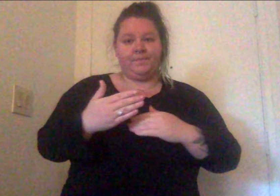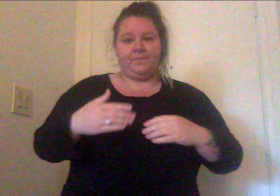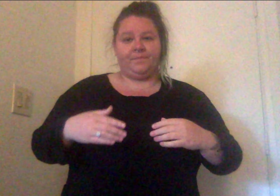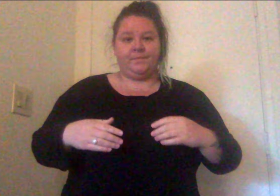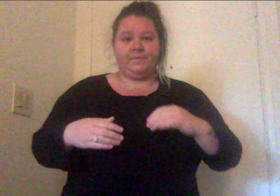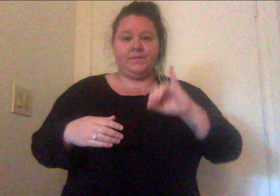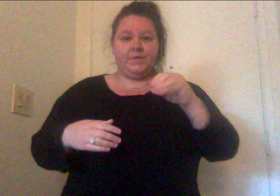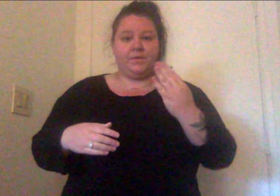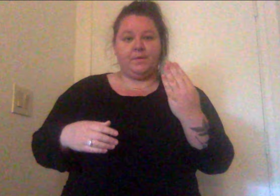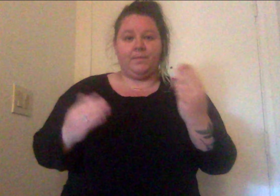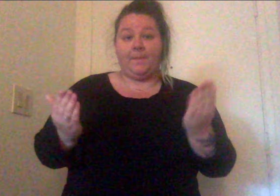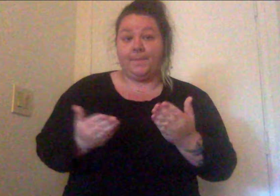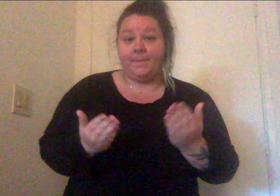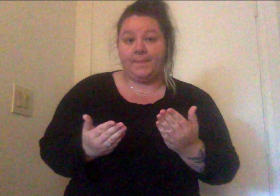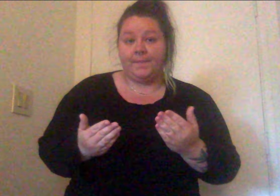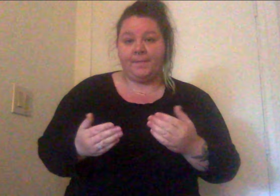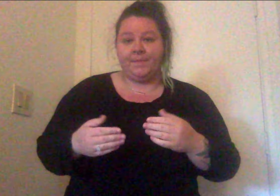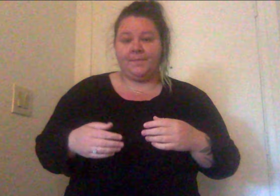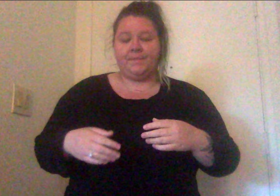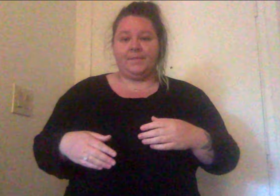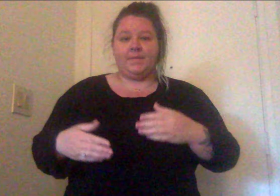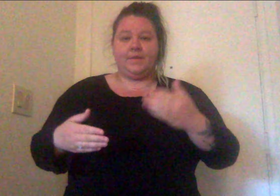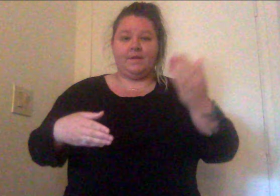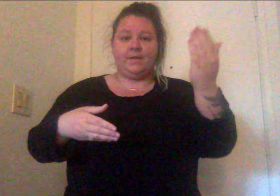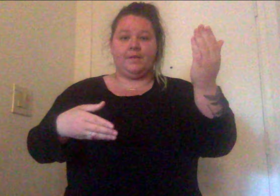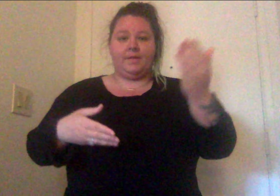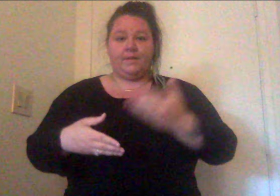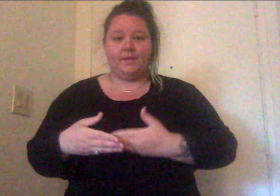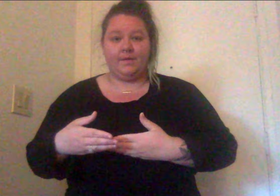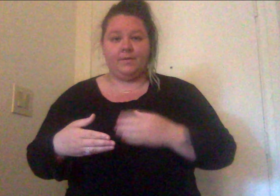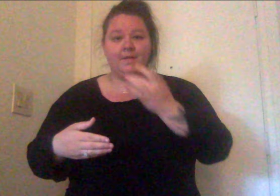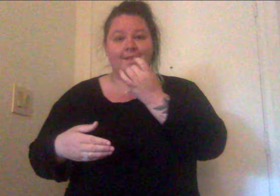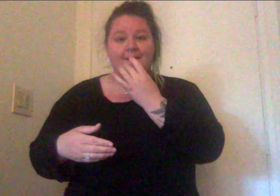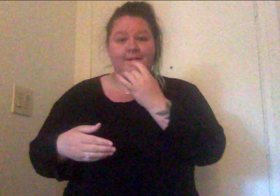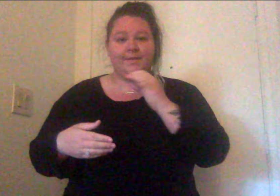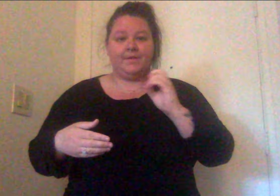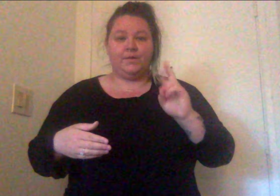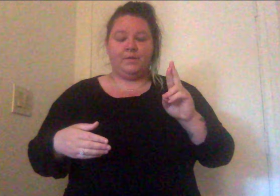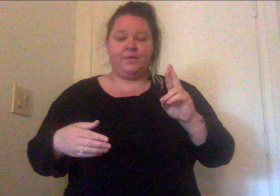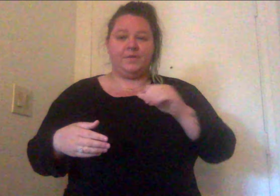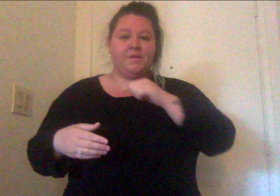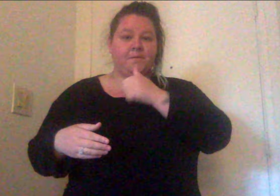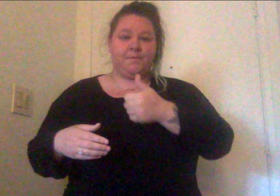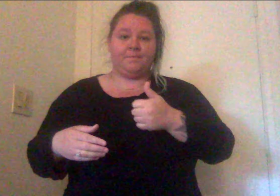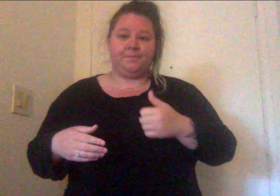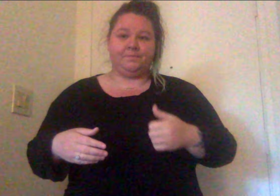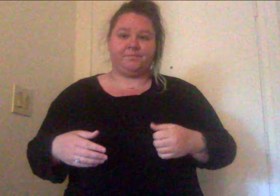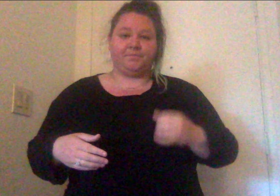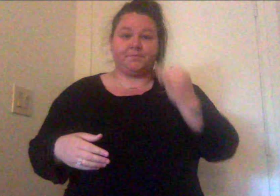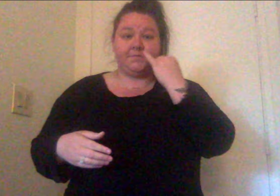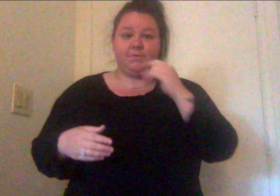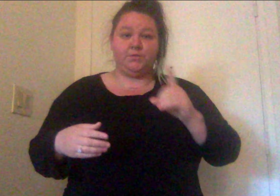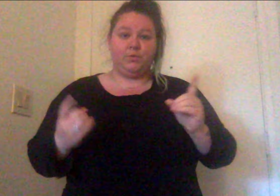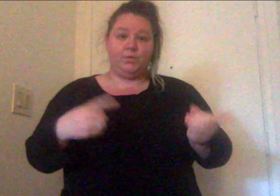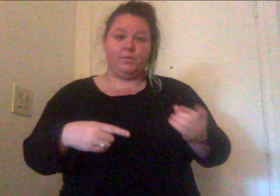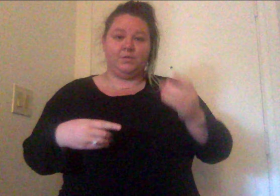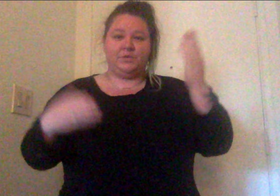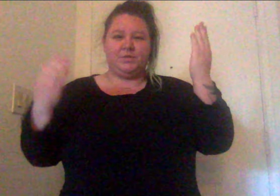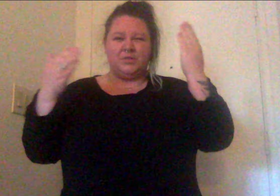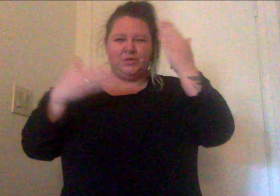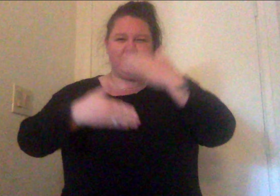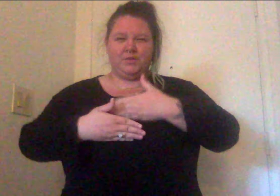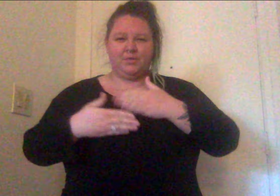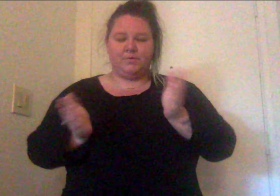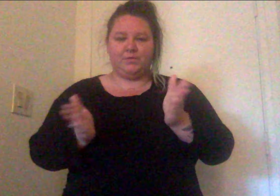how much light comes in and out of your eyes. So, if you go into a really dark room and you need more light to see,